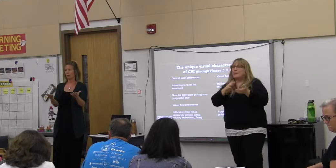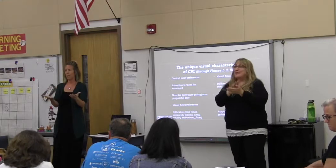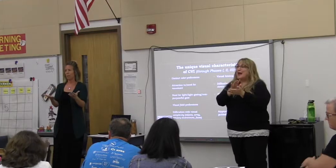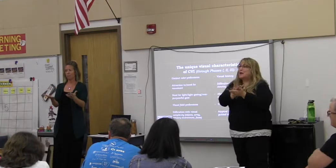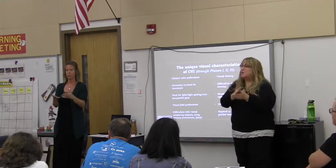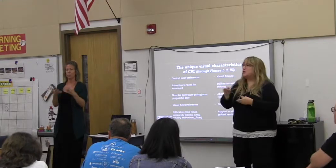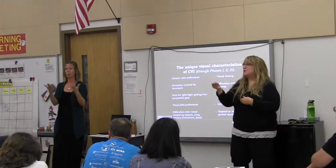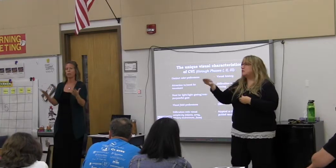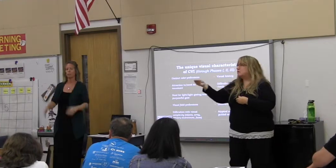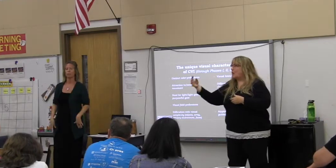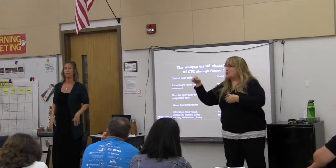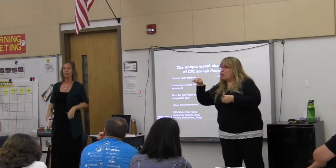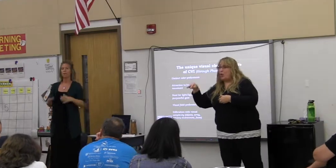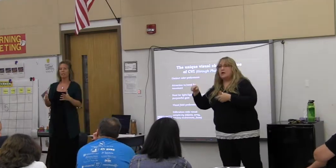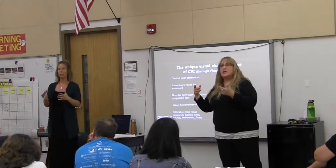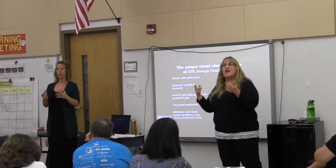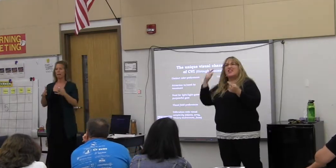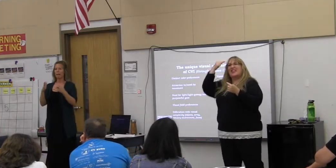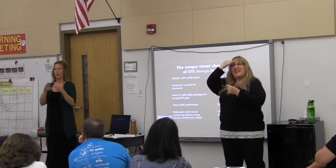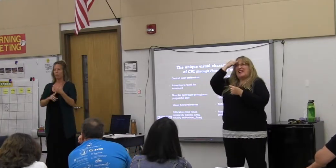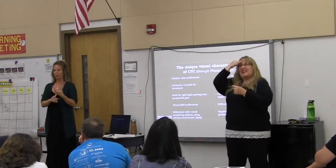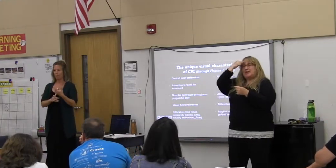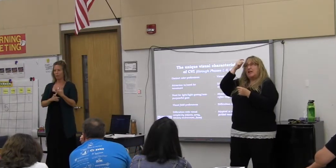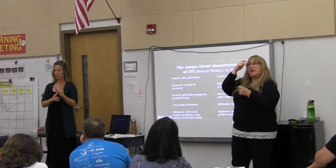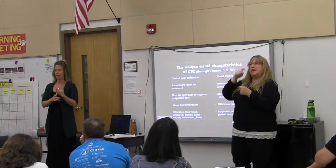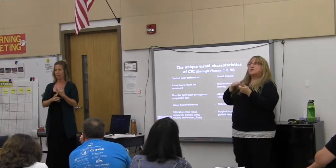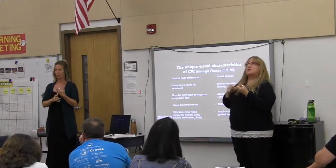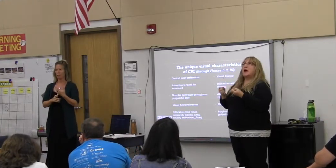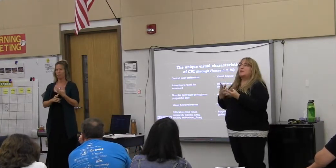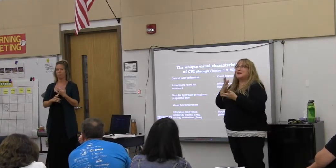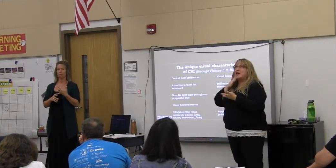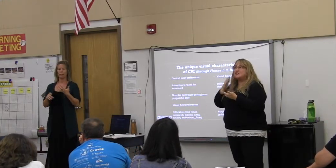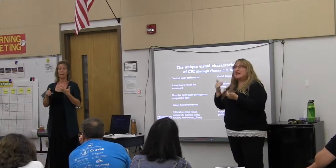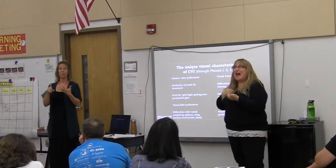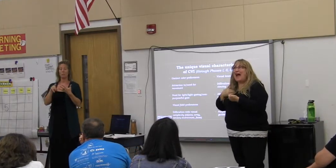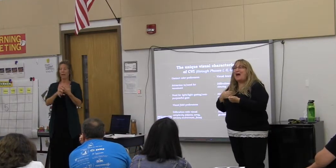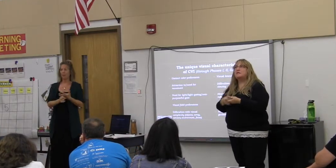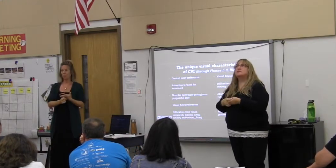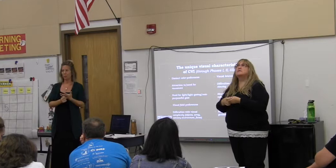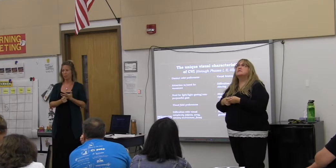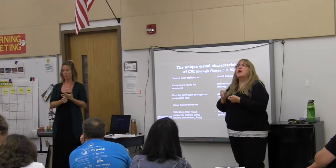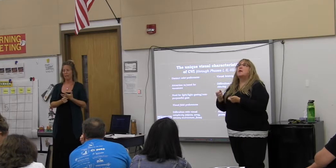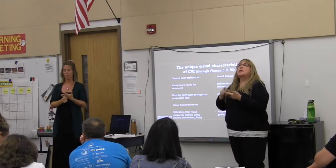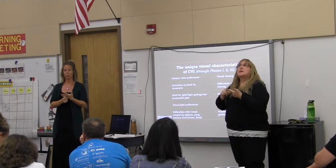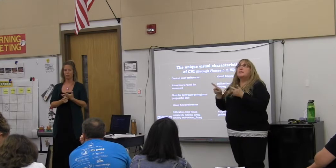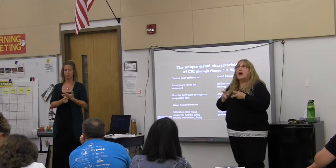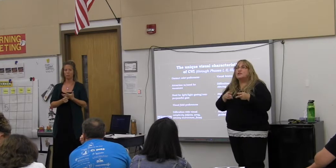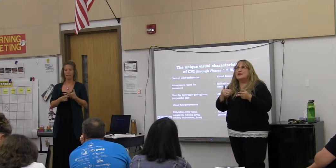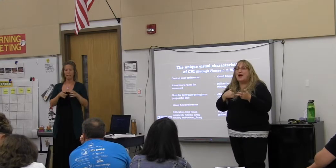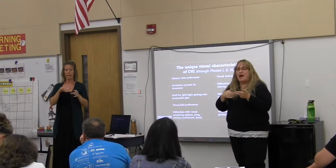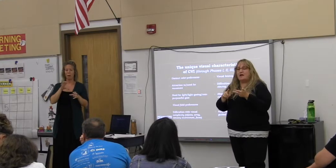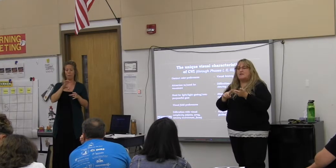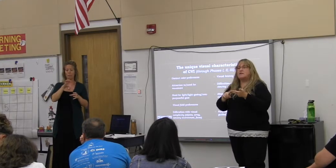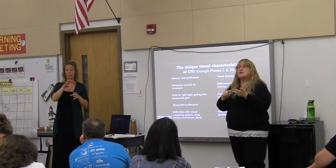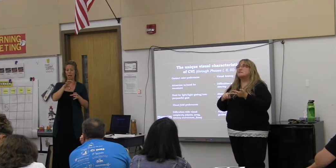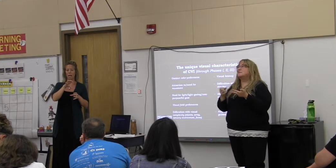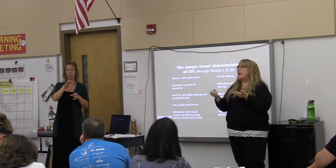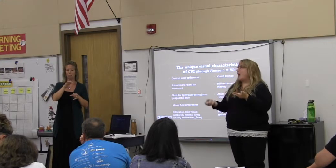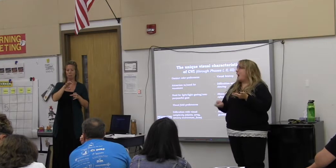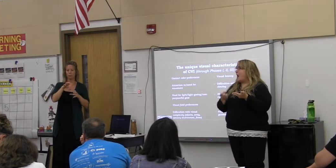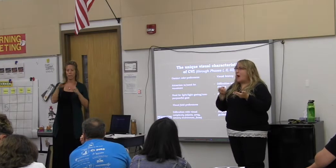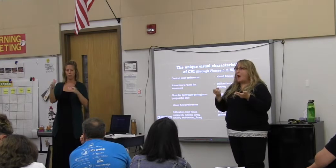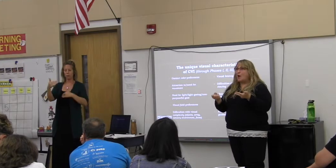handout, whether it's a paper or whatever, think about how many colors does it have on it? How many patterns does it have on it? How